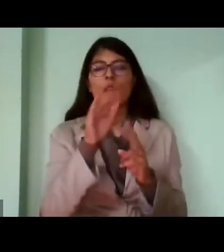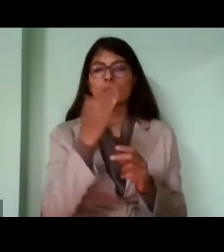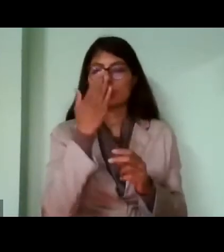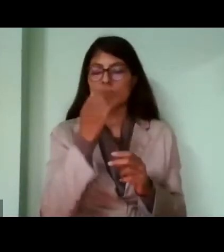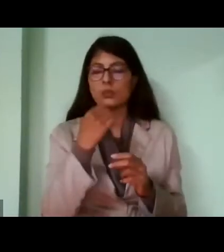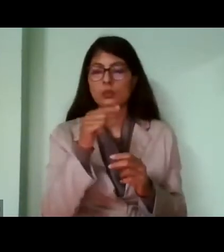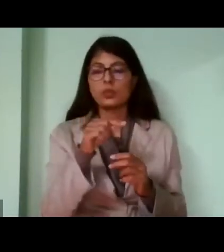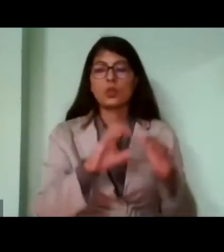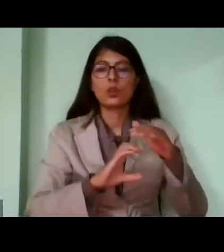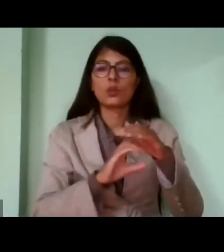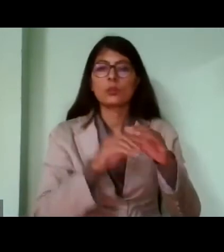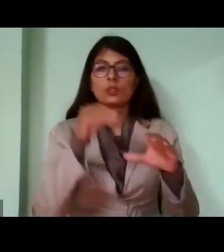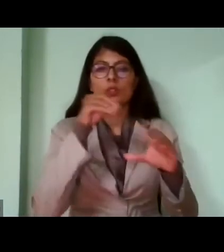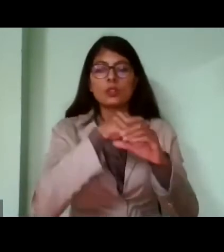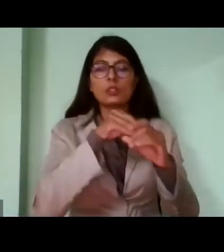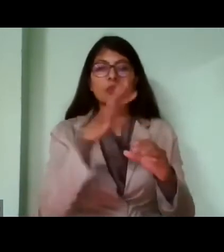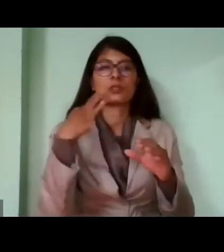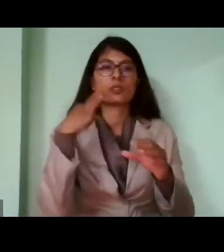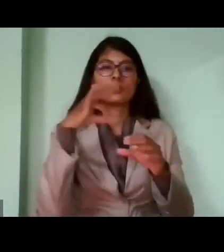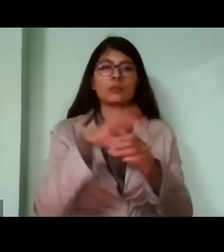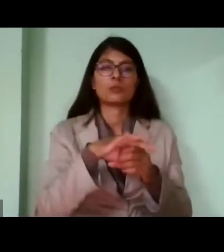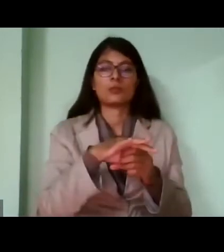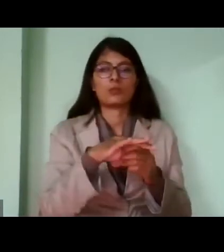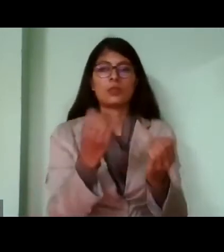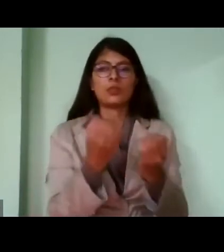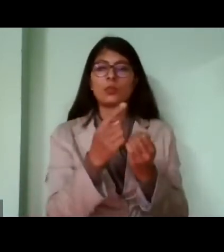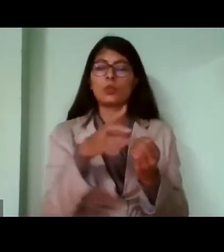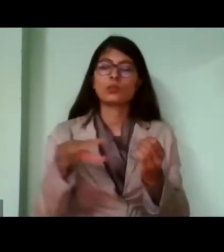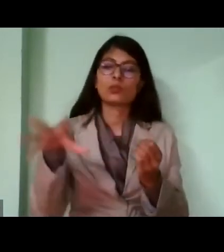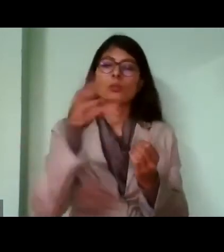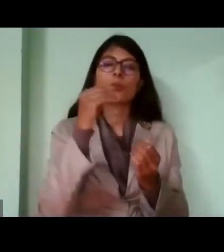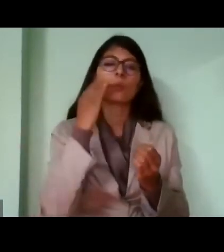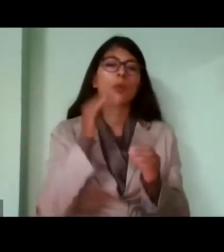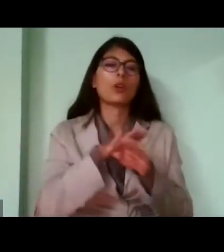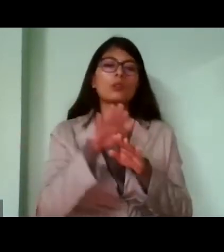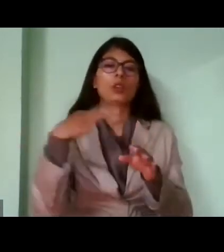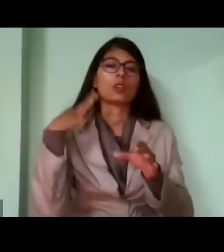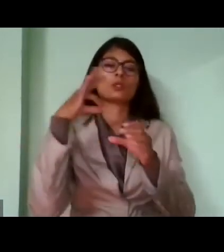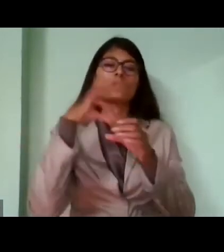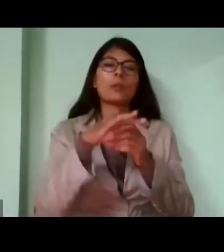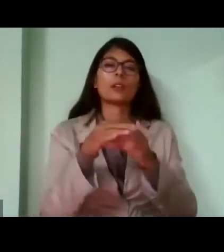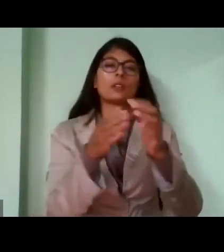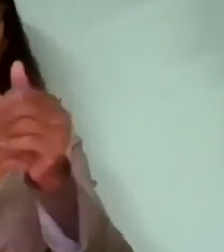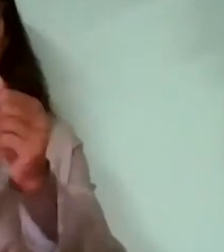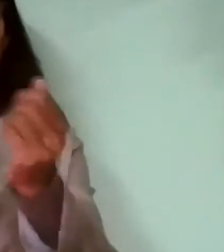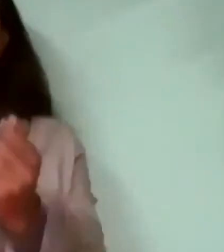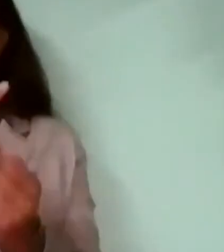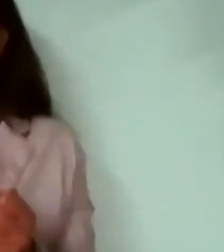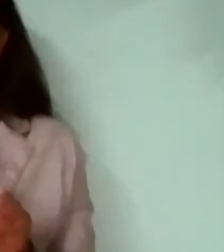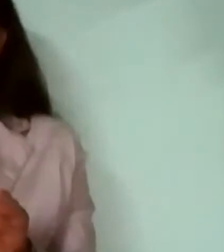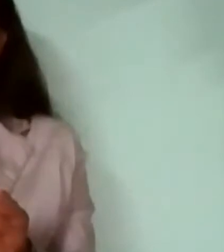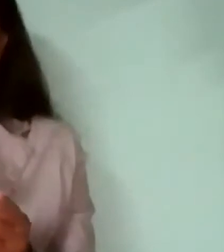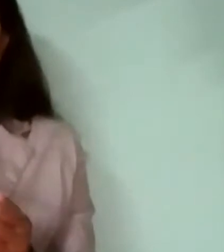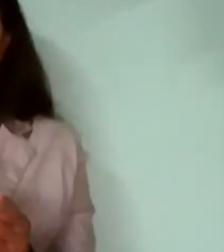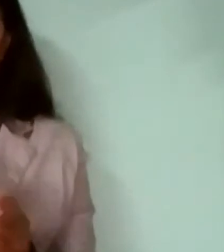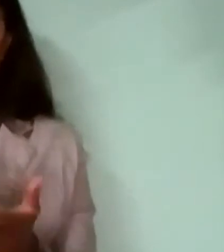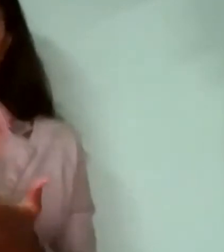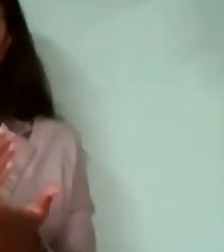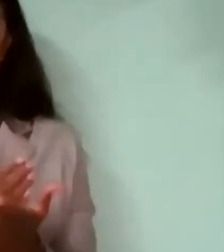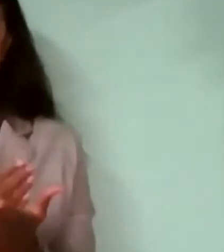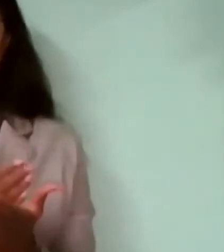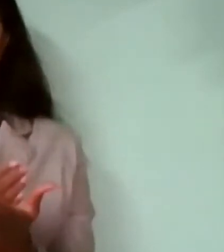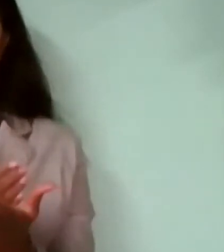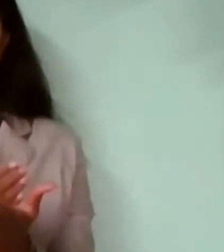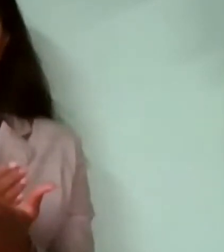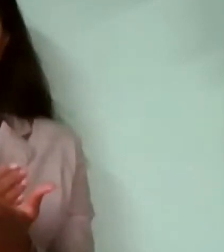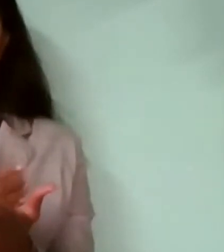the committee is there to represent all women. And how do we ensure that they are indeed